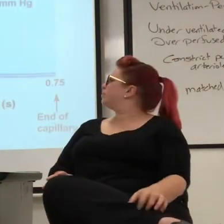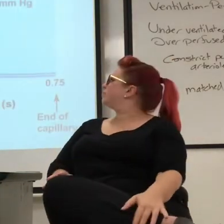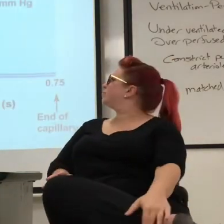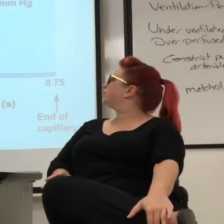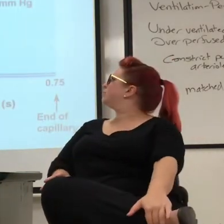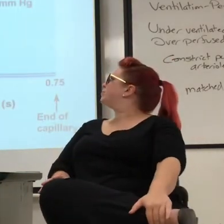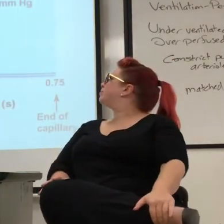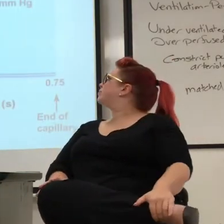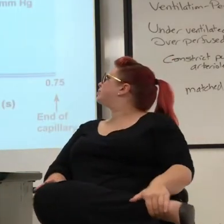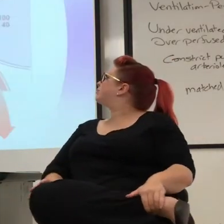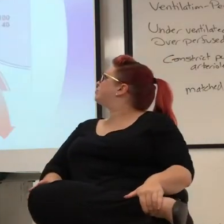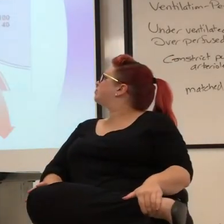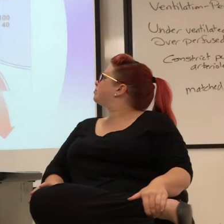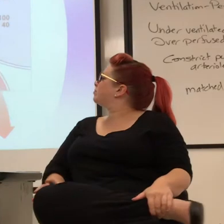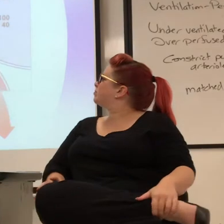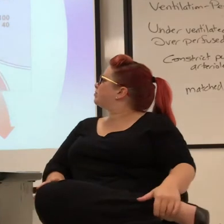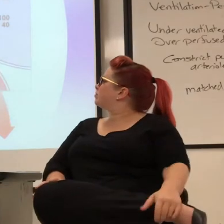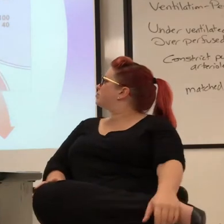Whoops.